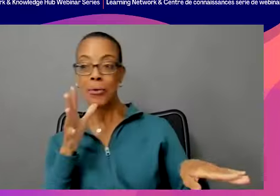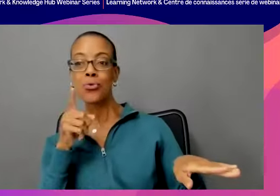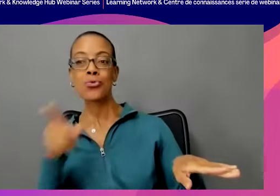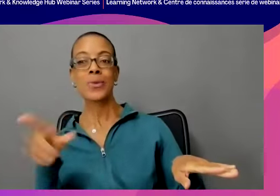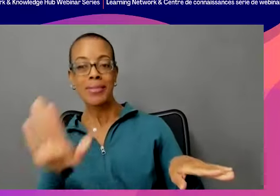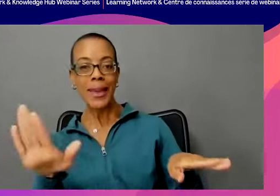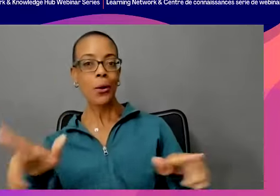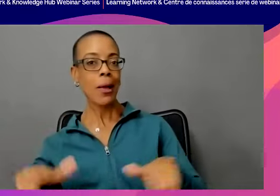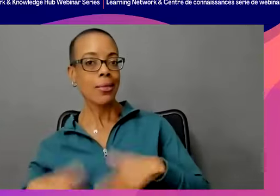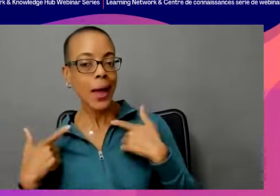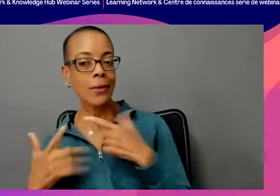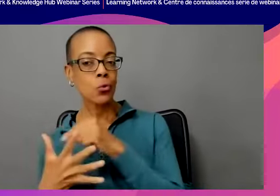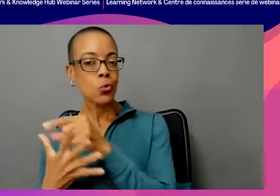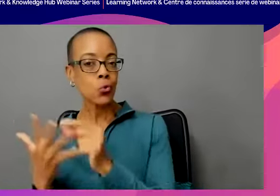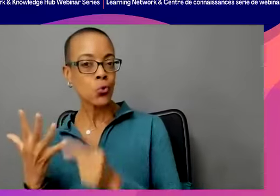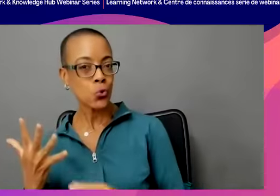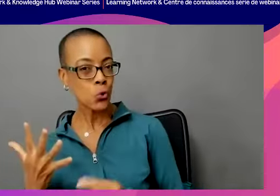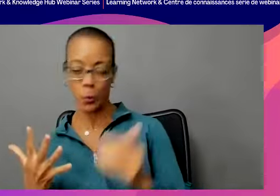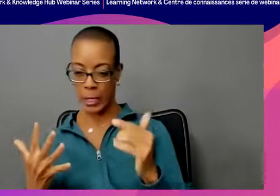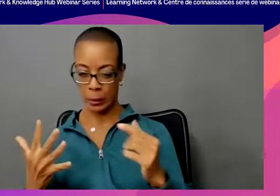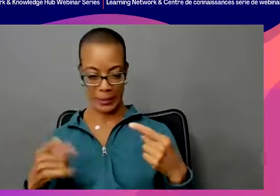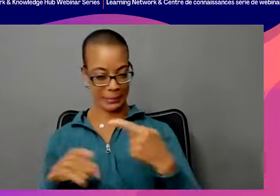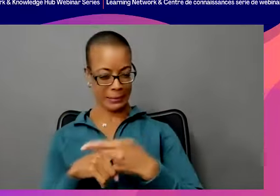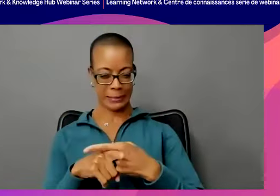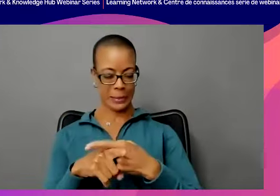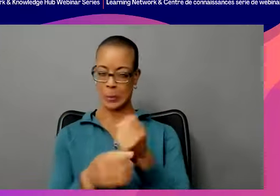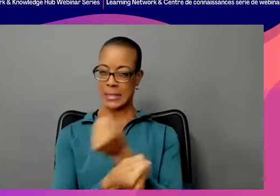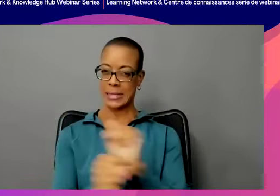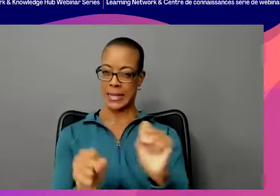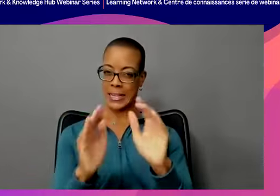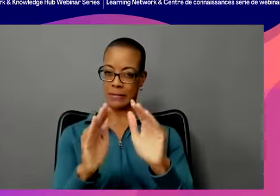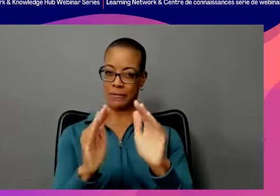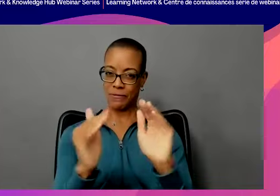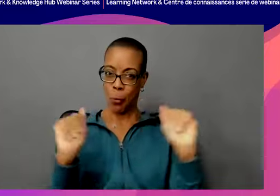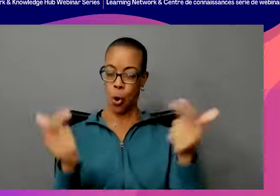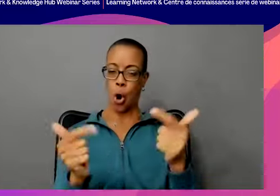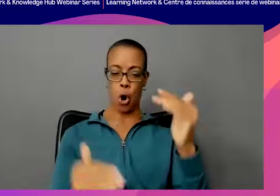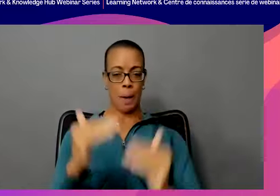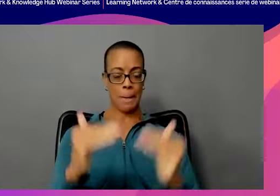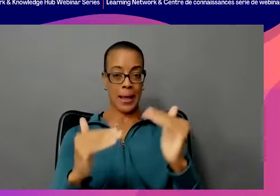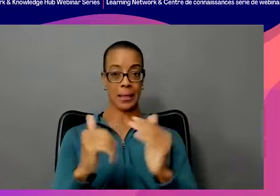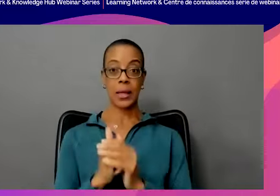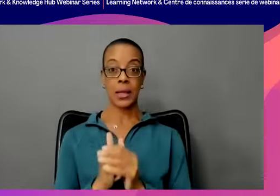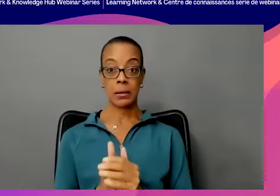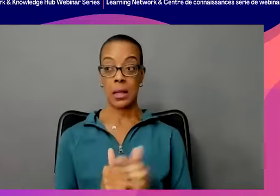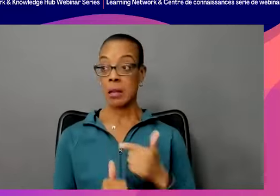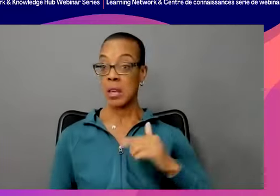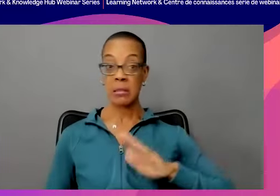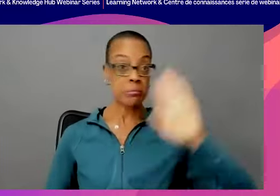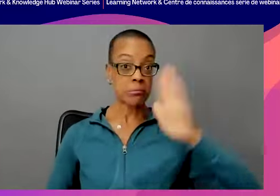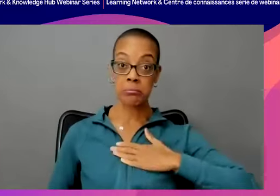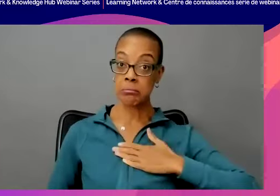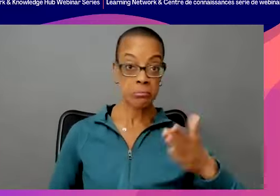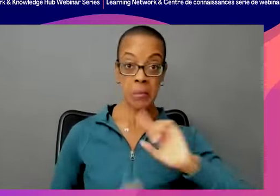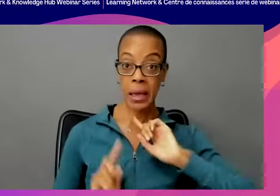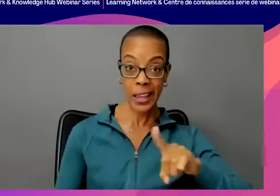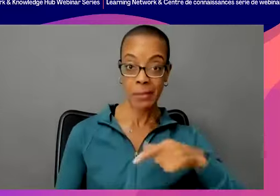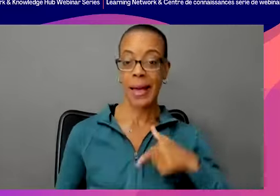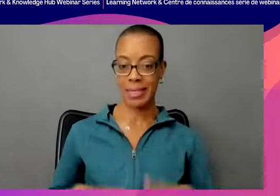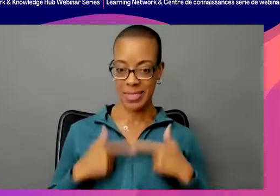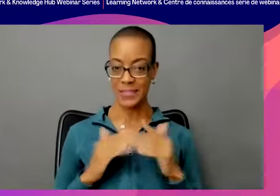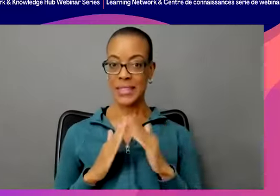unsafe for the children? I'm comfortable to answer this because I actually live in the downtown east side. I've